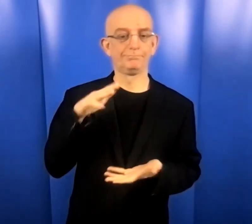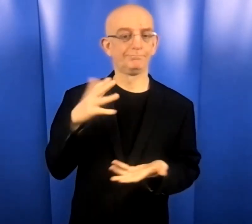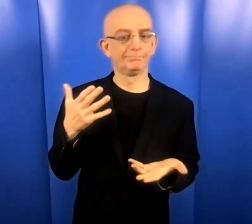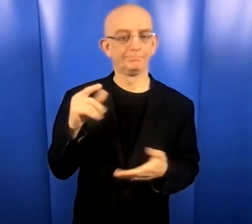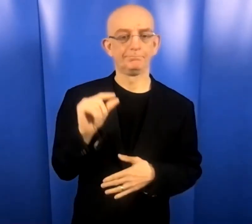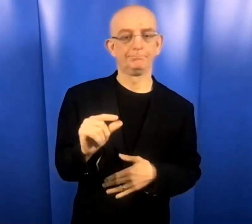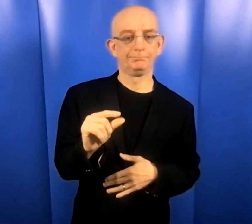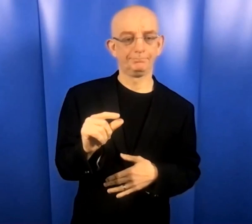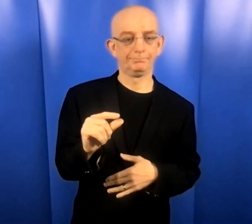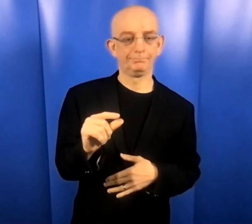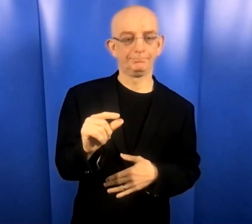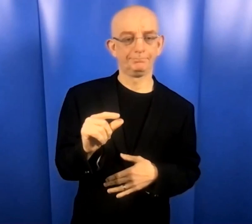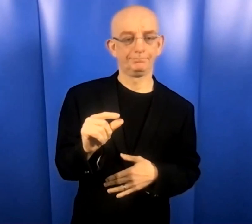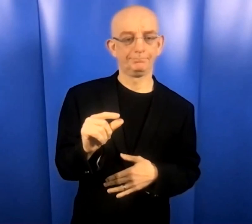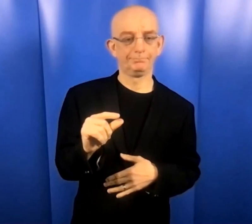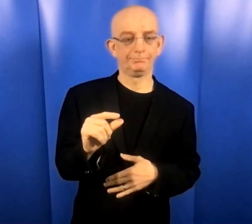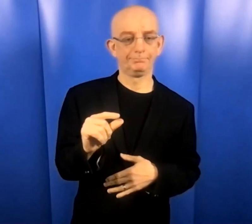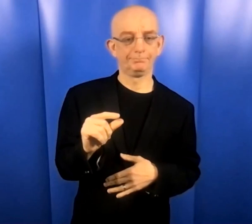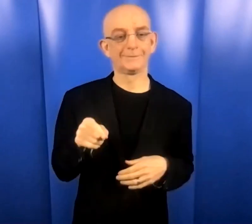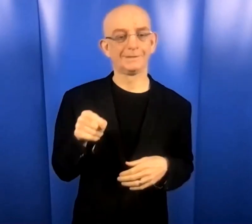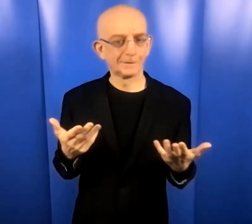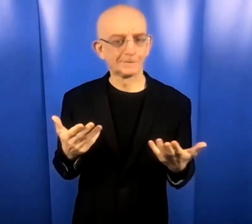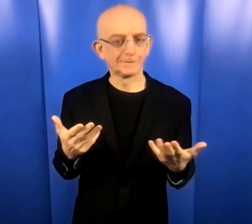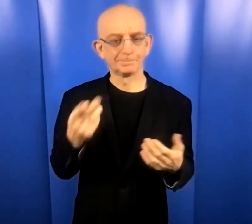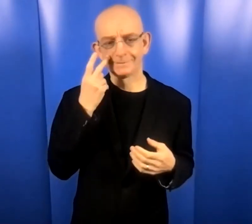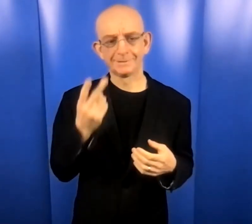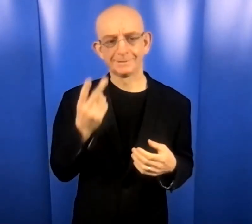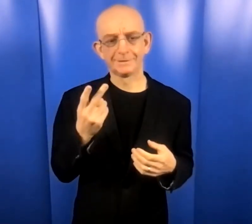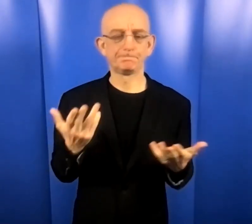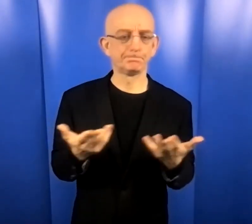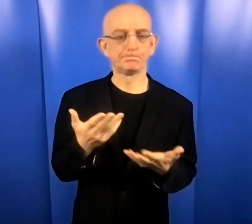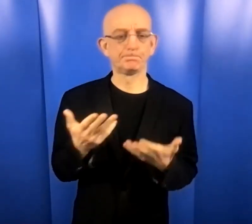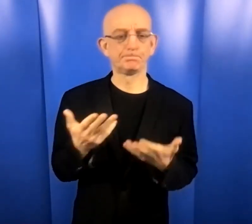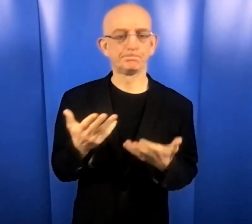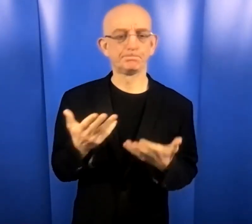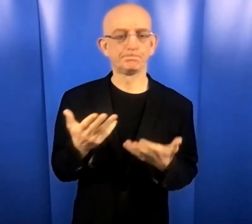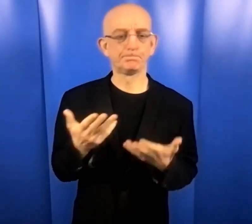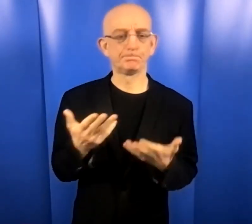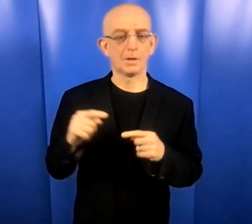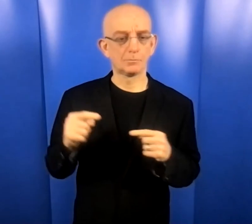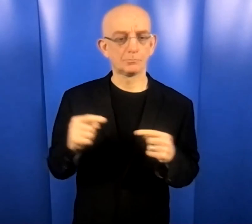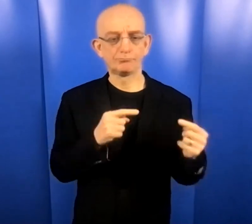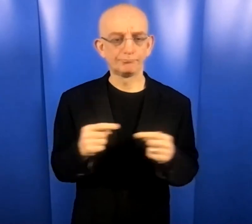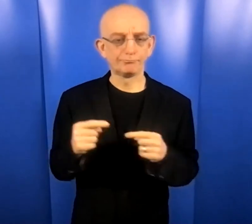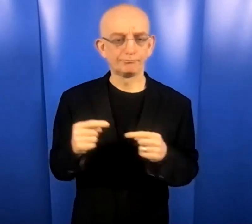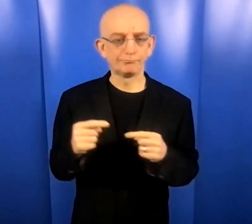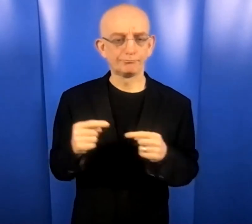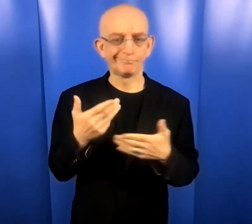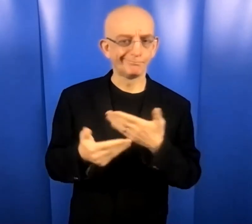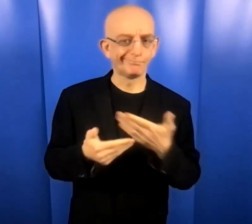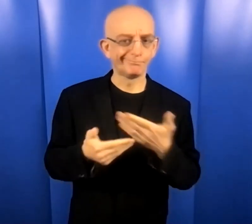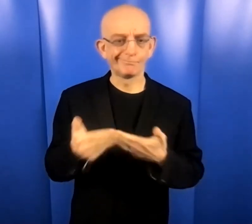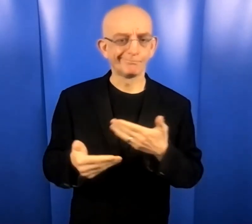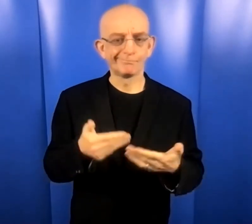Sudan. It has interrupted even the social and economic public in